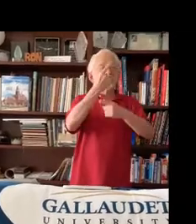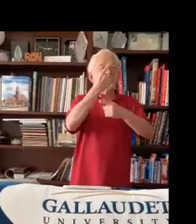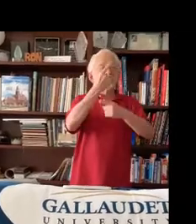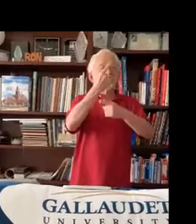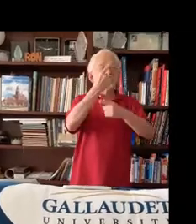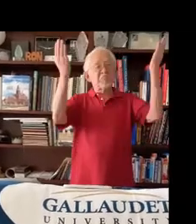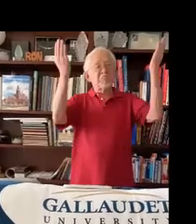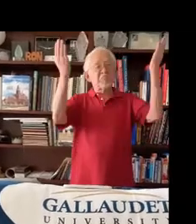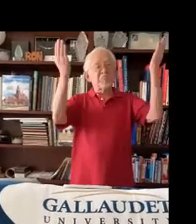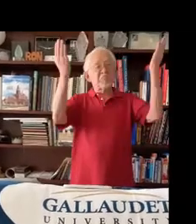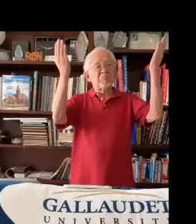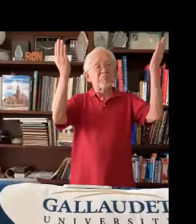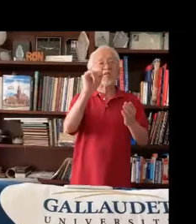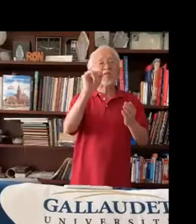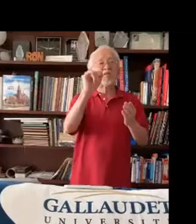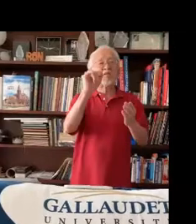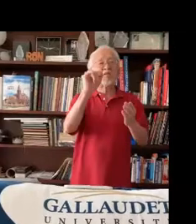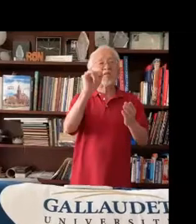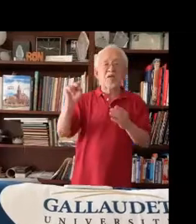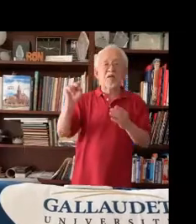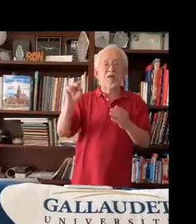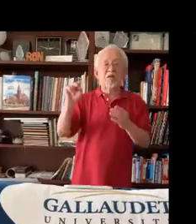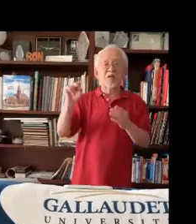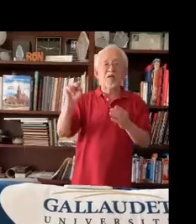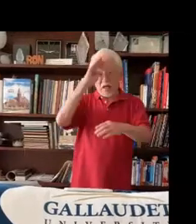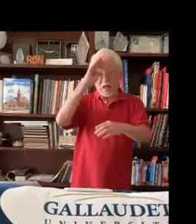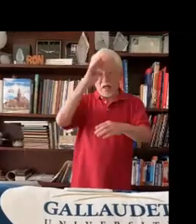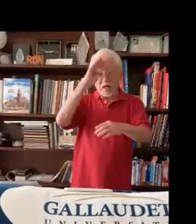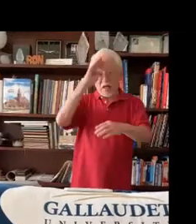We discussed, and Delight convinced Evelyn